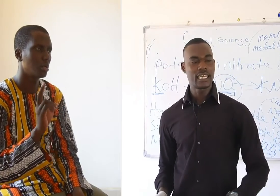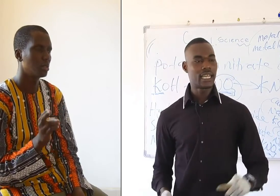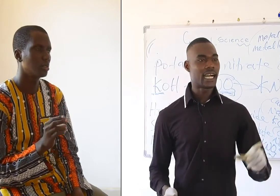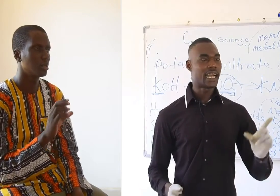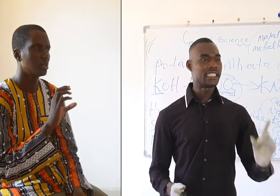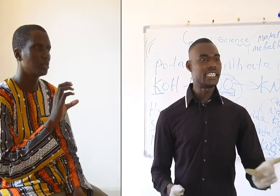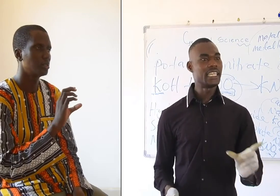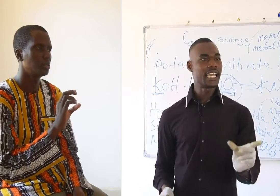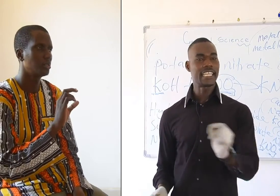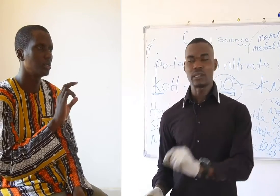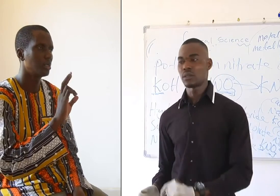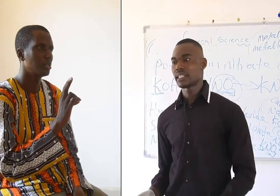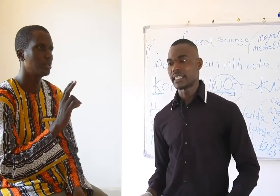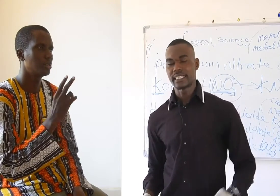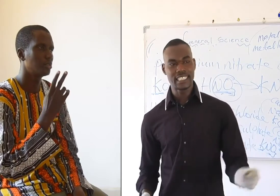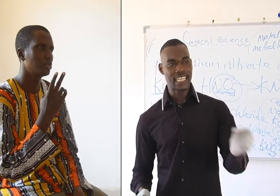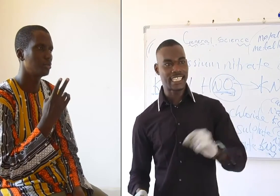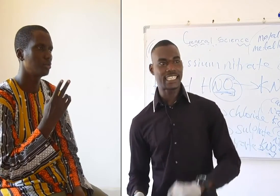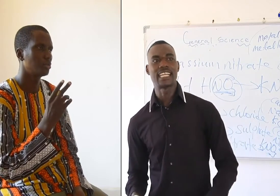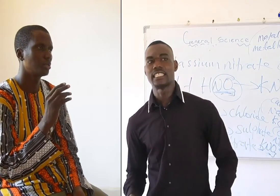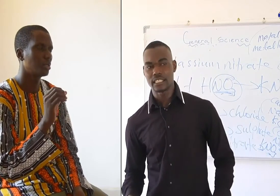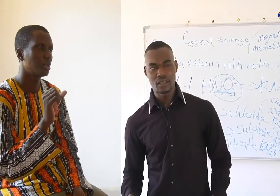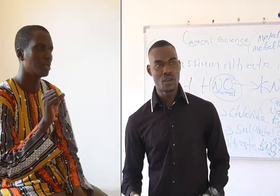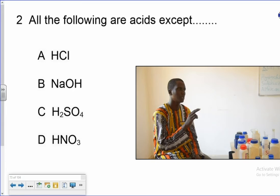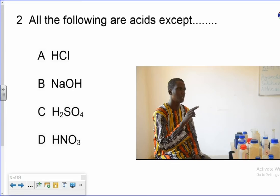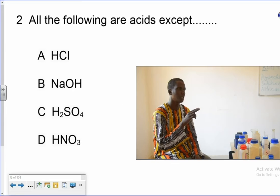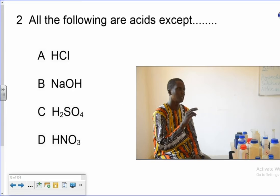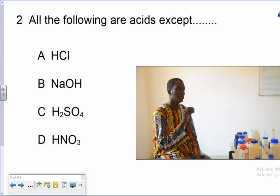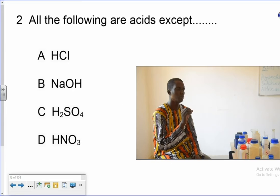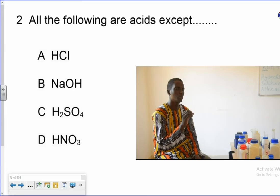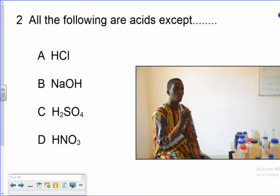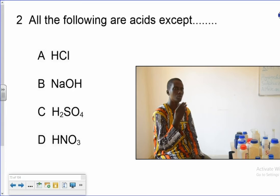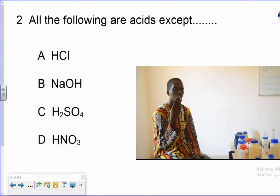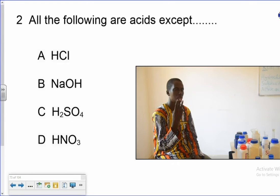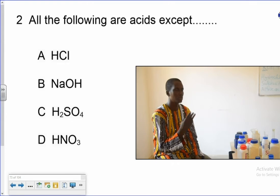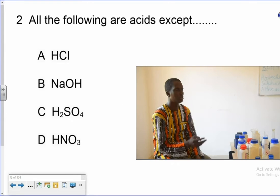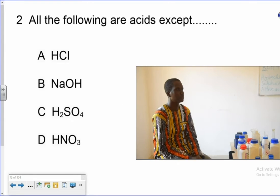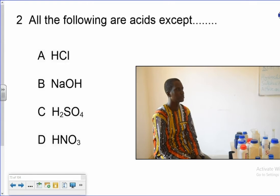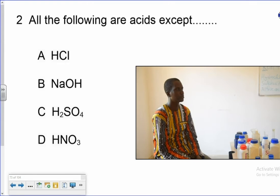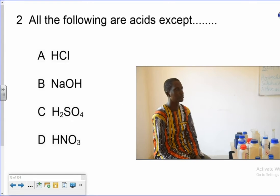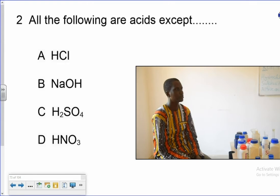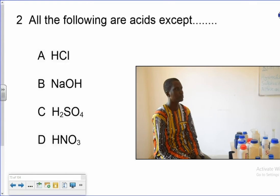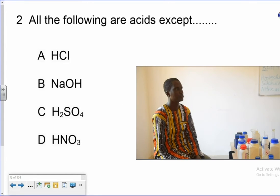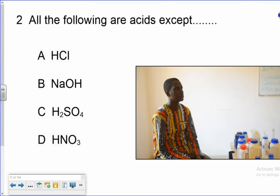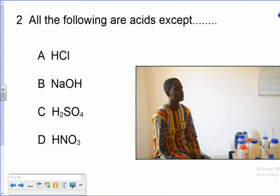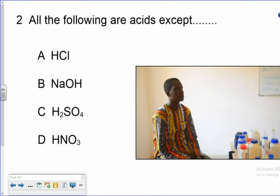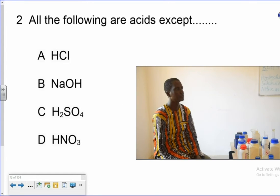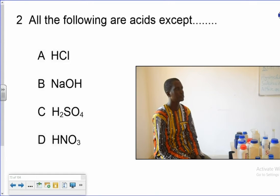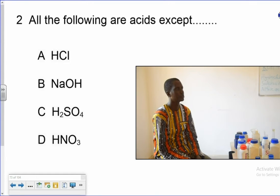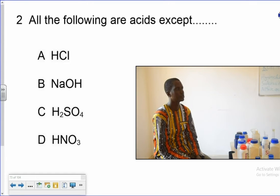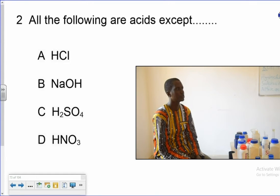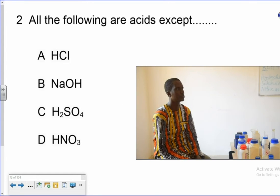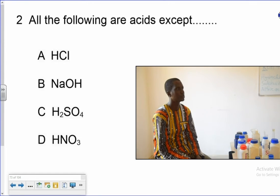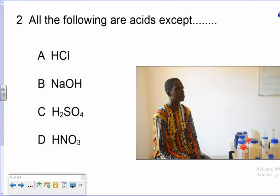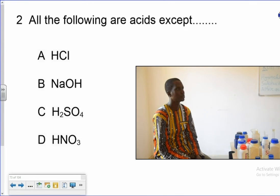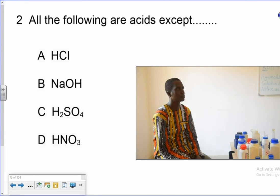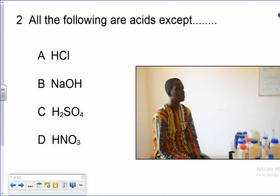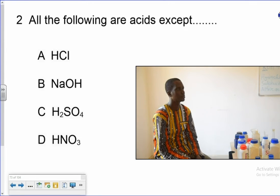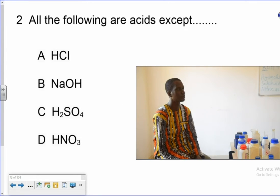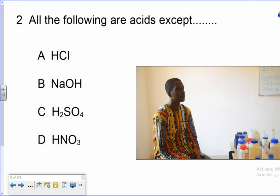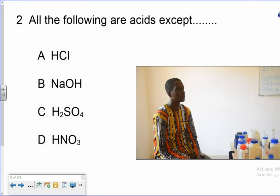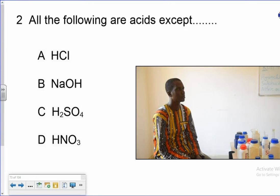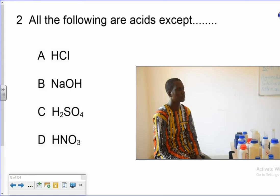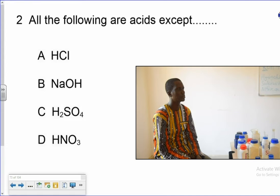acid, and D, HNO3, that is nitric acid. So all of them are acids except which one? The option is